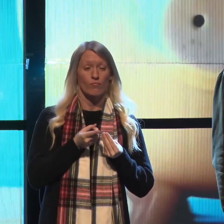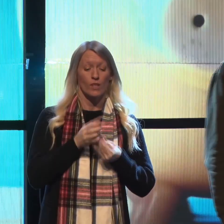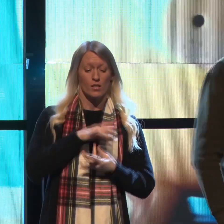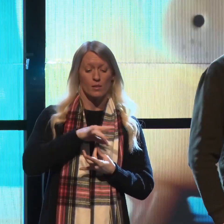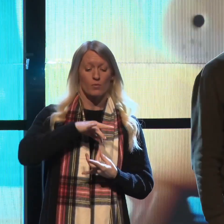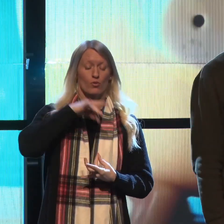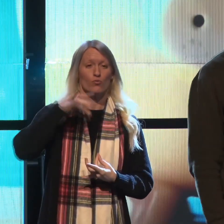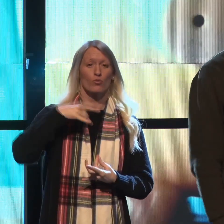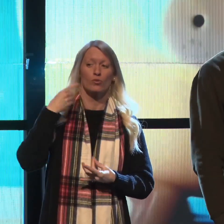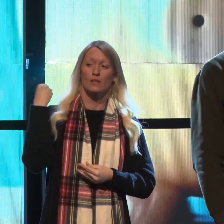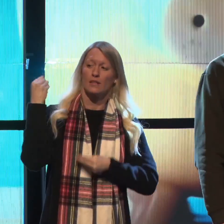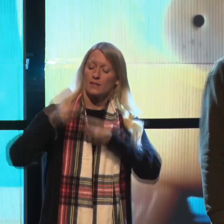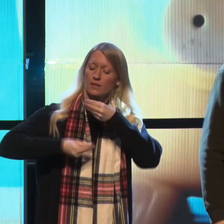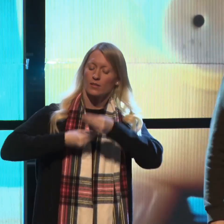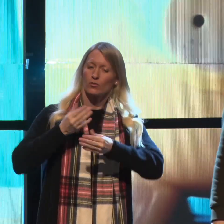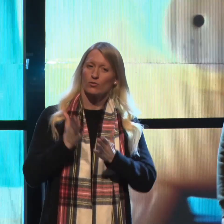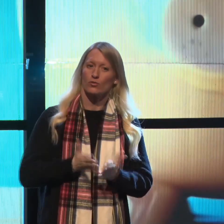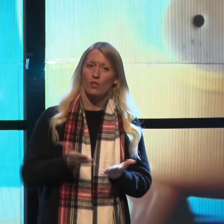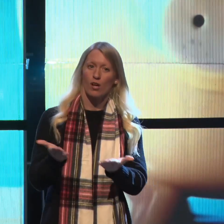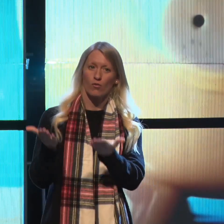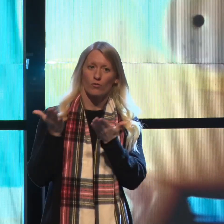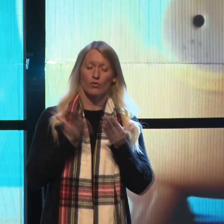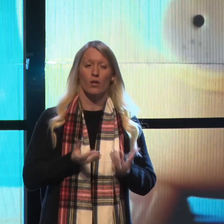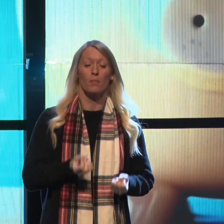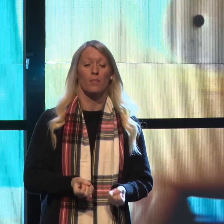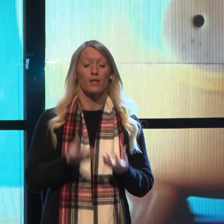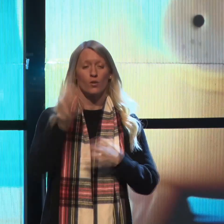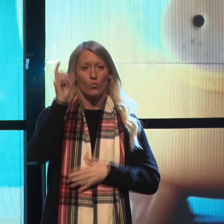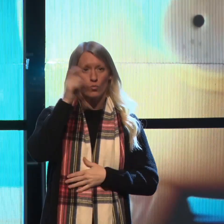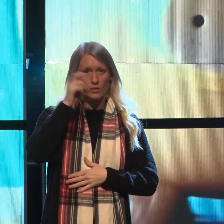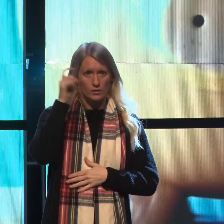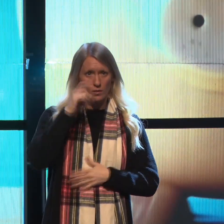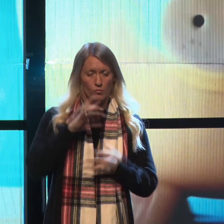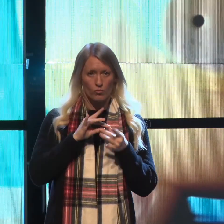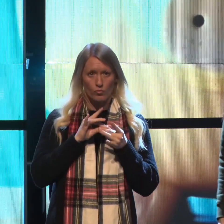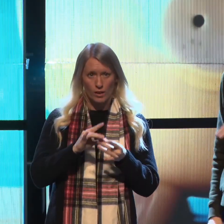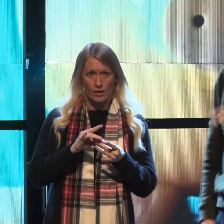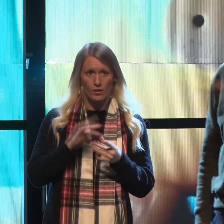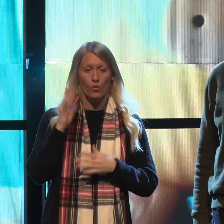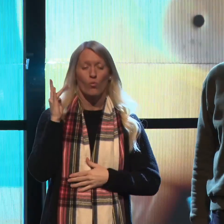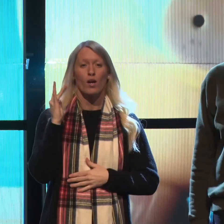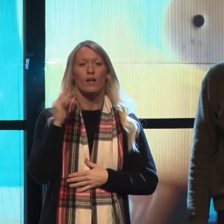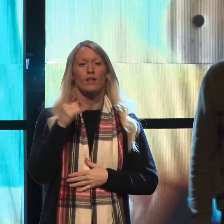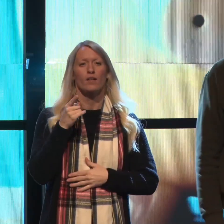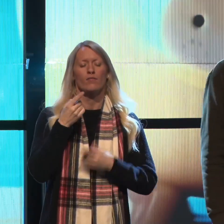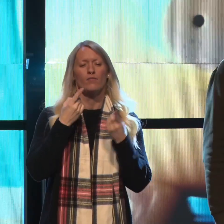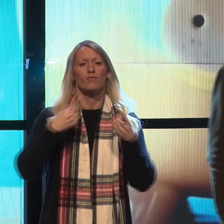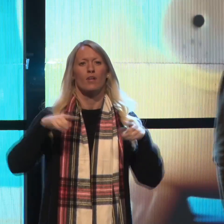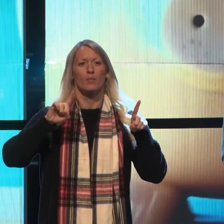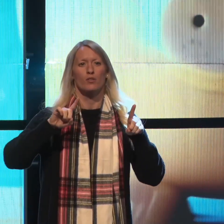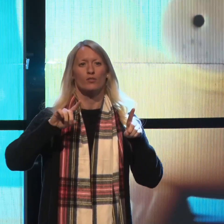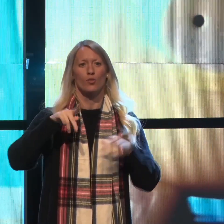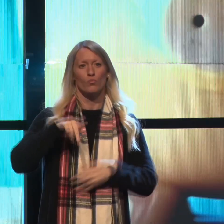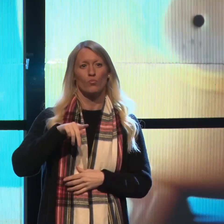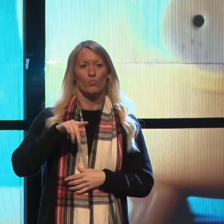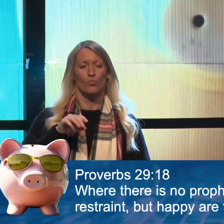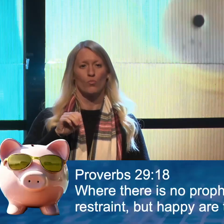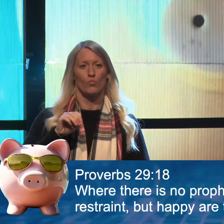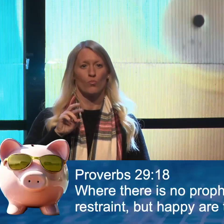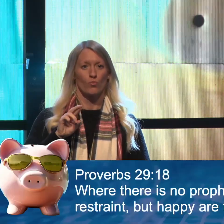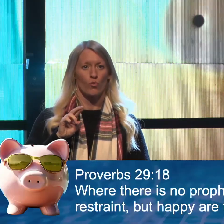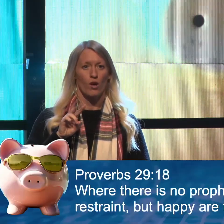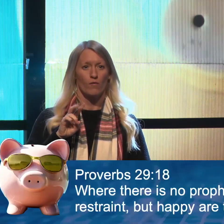offer a lot of wisdom as it comes to this idea of the why. There's a really famous proverb that maybe you've heard, Proverbs